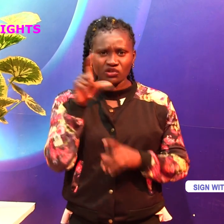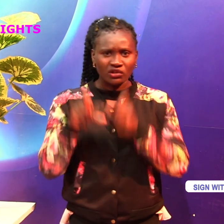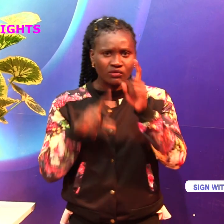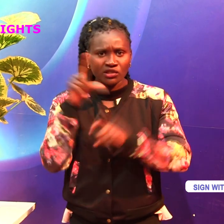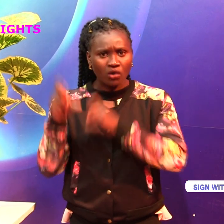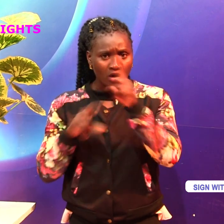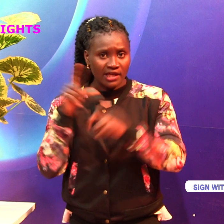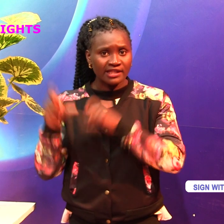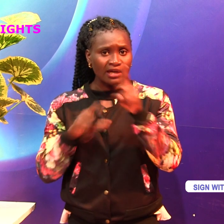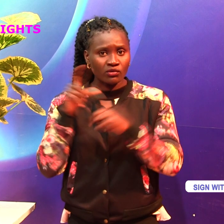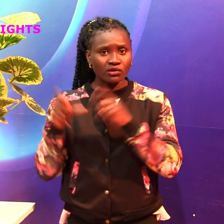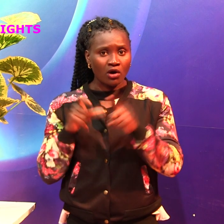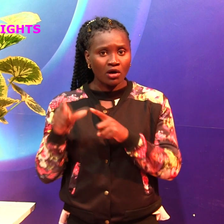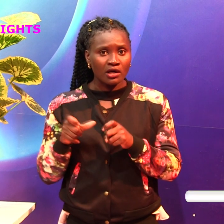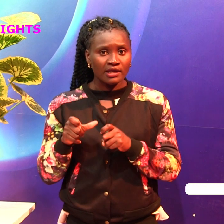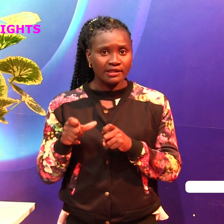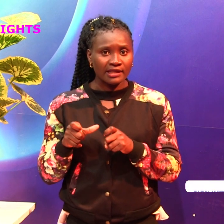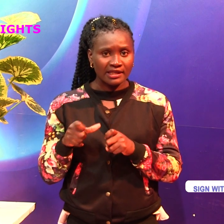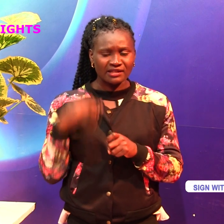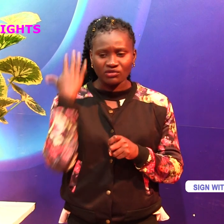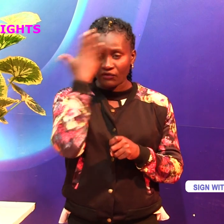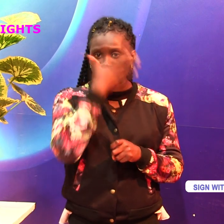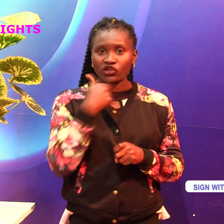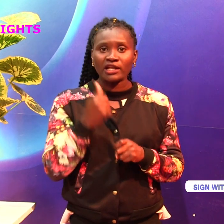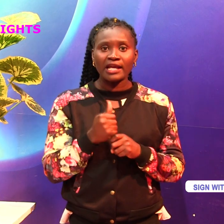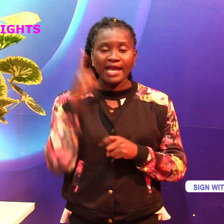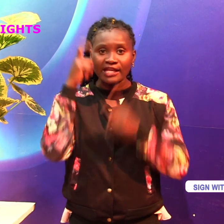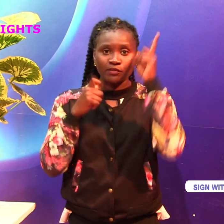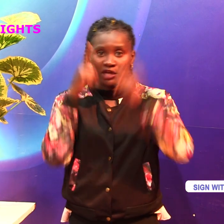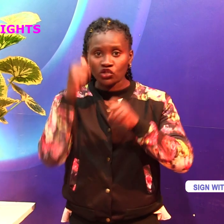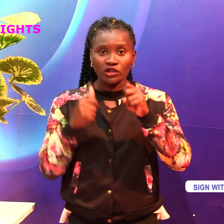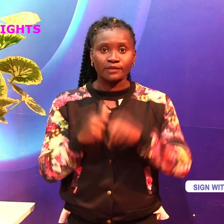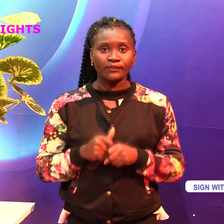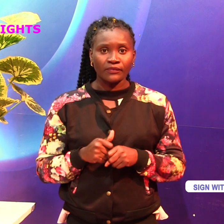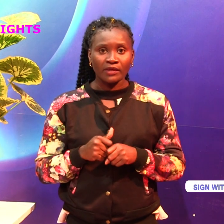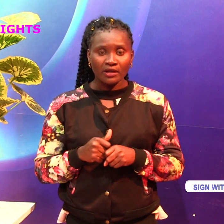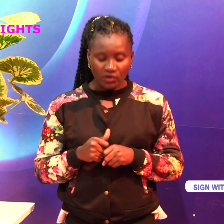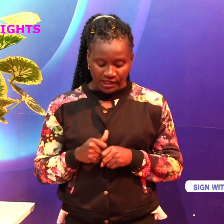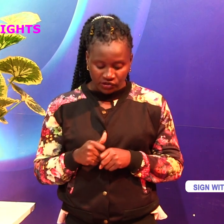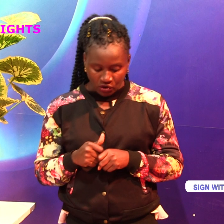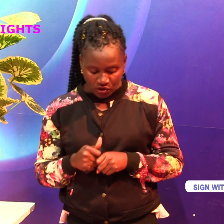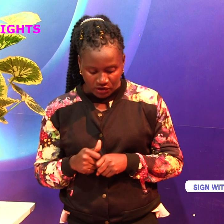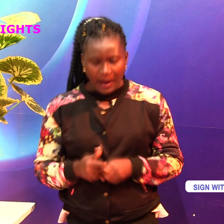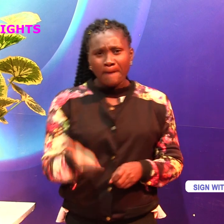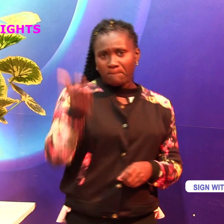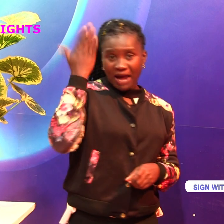expression. Quizzical. It is a quizzical sentence with your facial expression. Okay, so